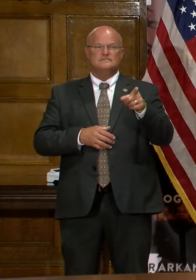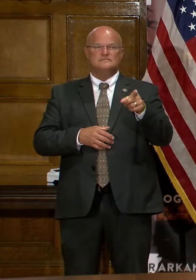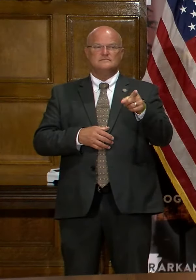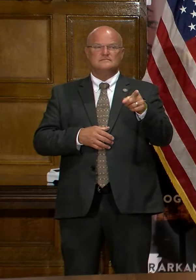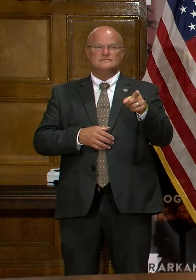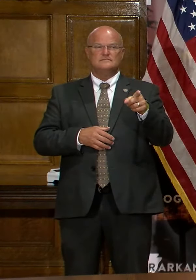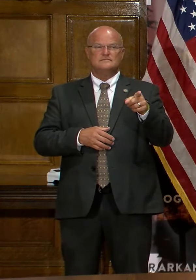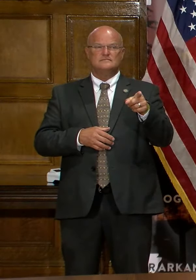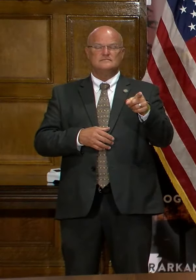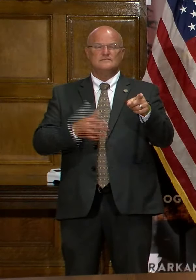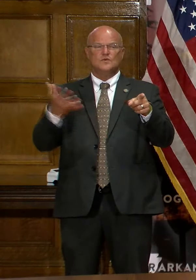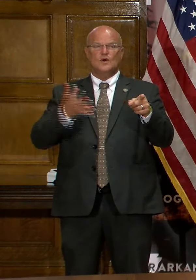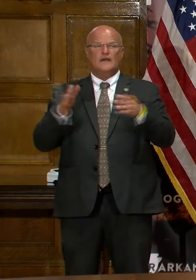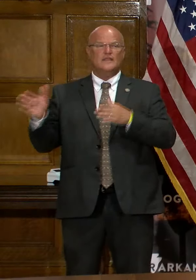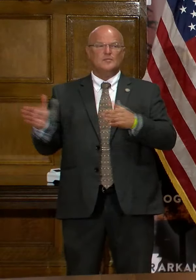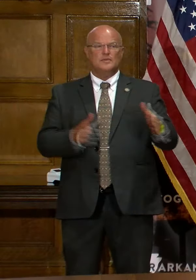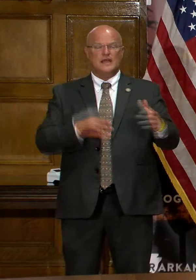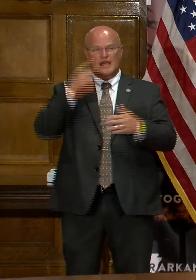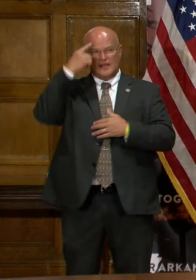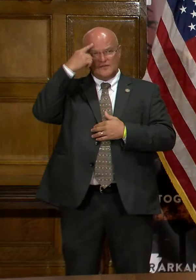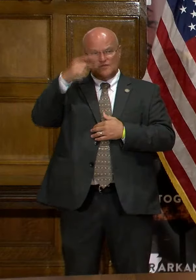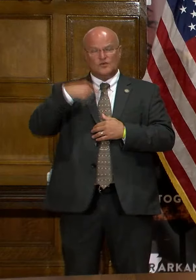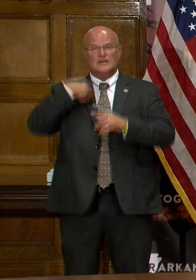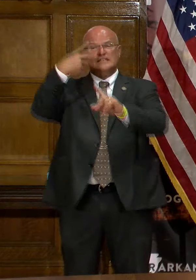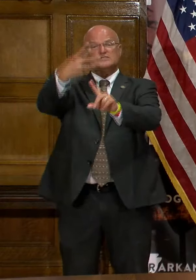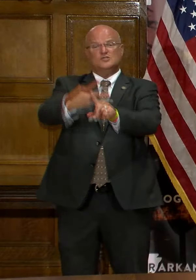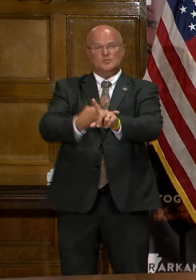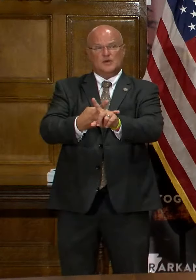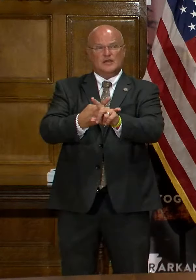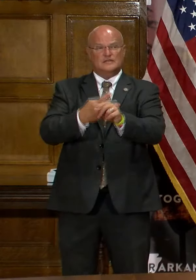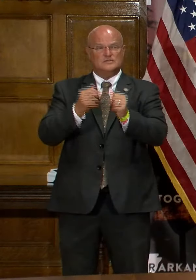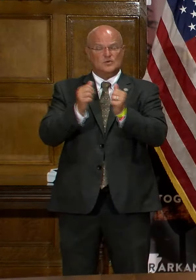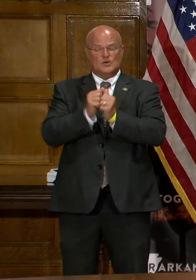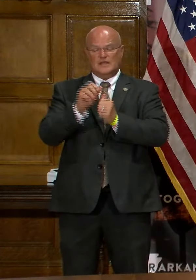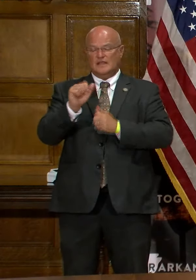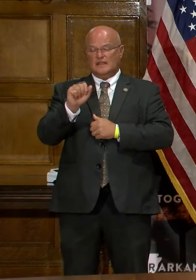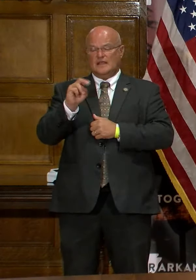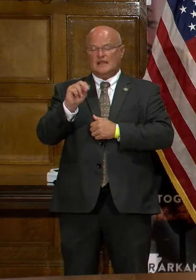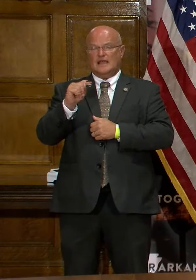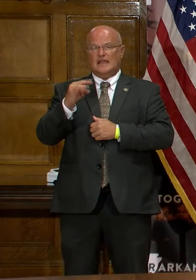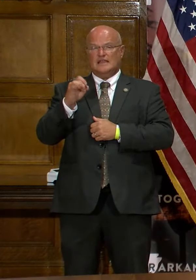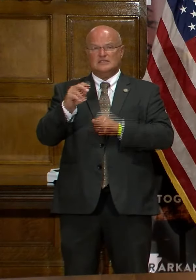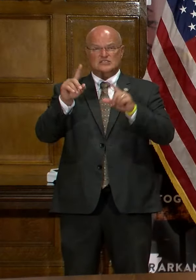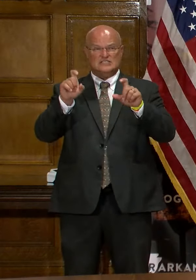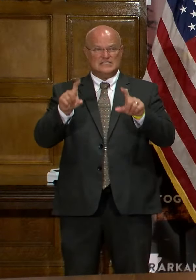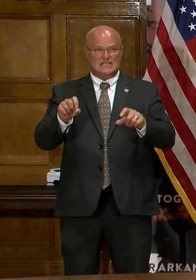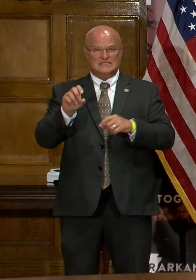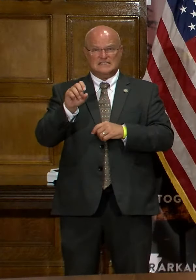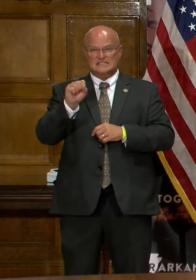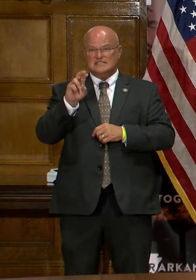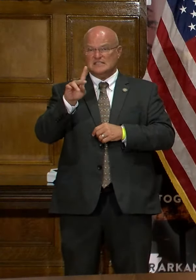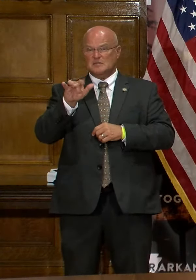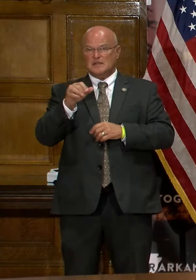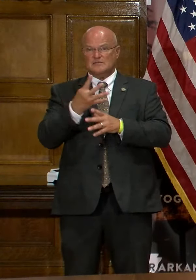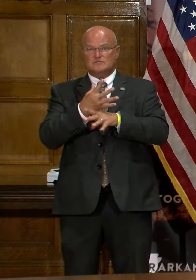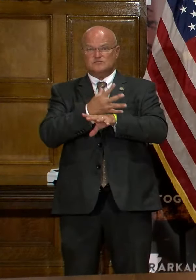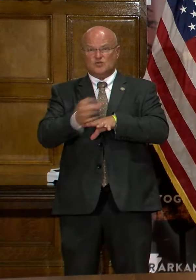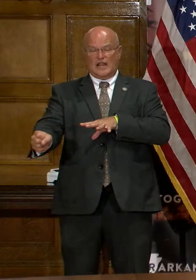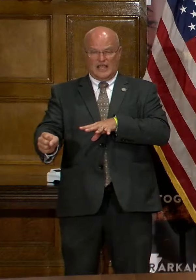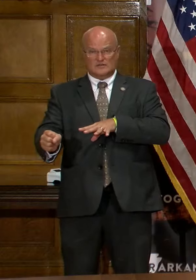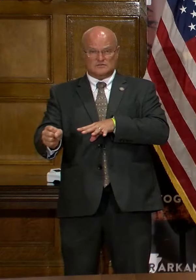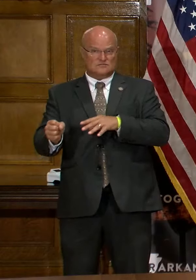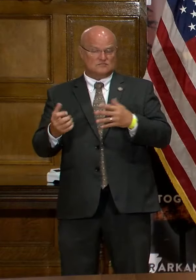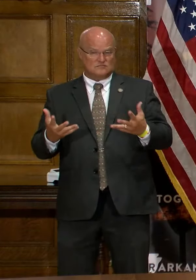Yes. What is the plan for just 2 months from now with the antigen testing, supplies run out, the plan to get